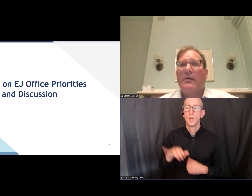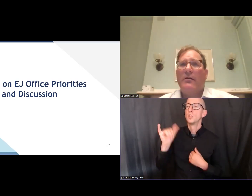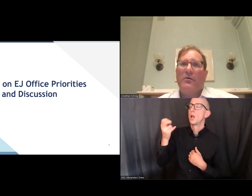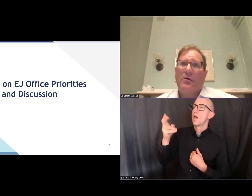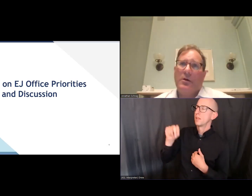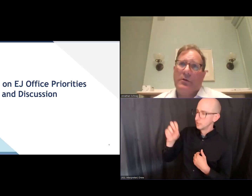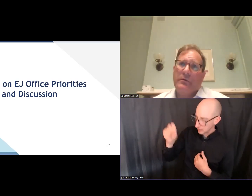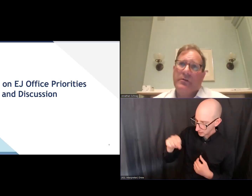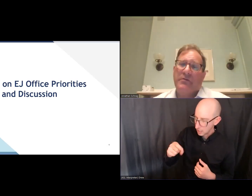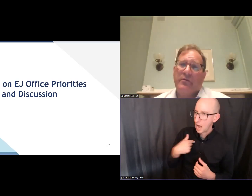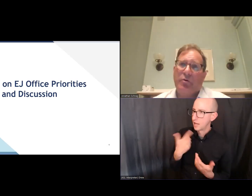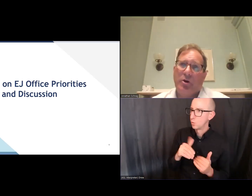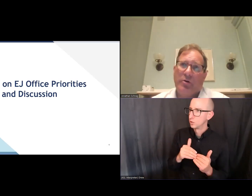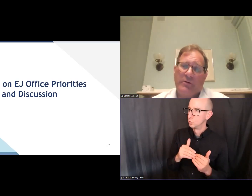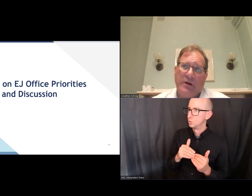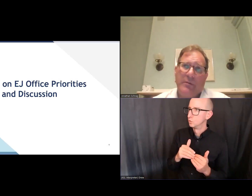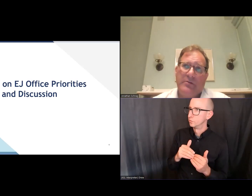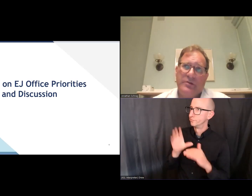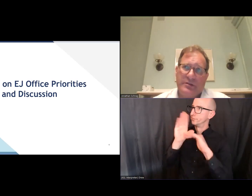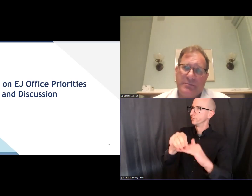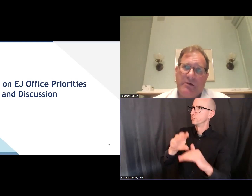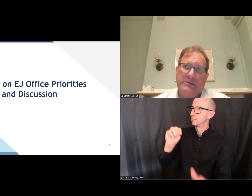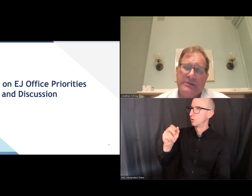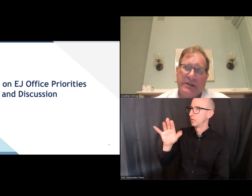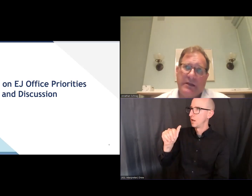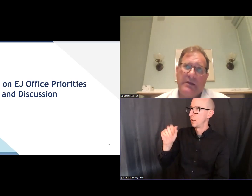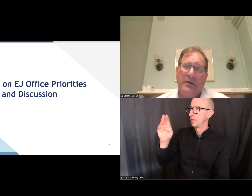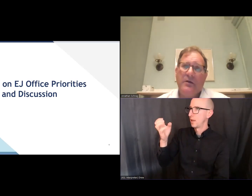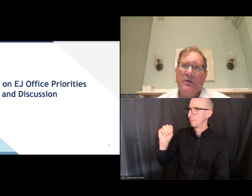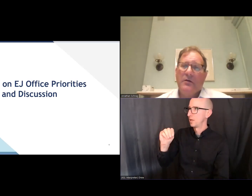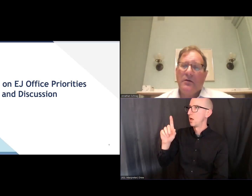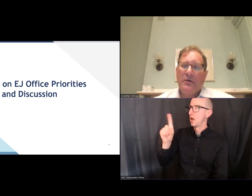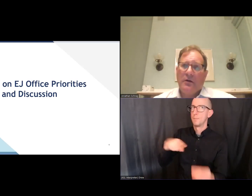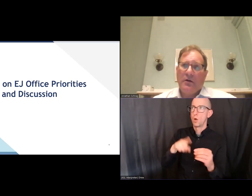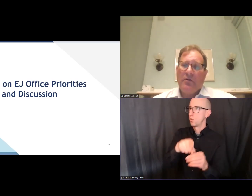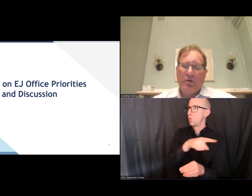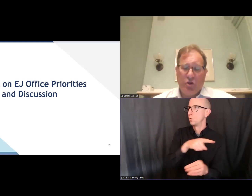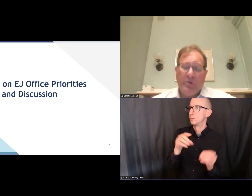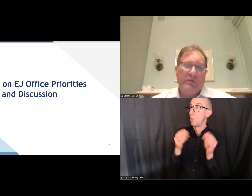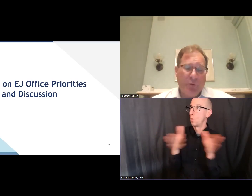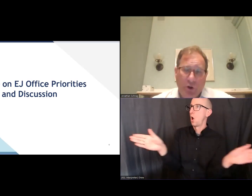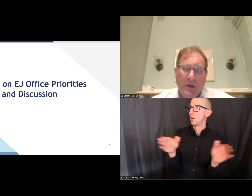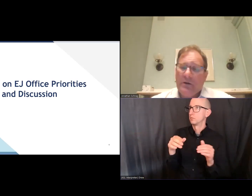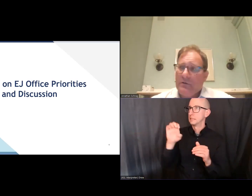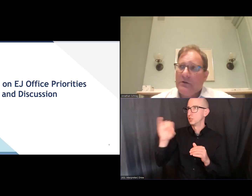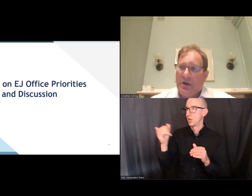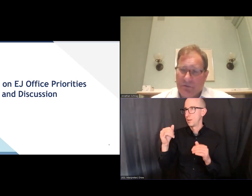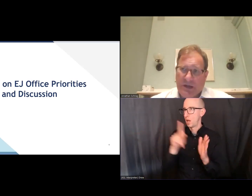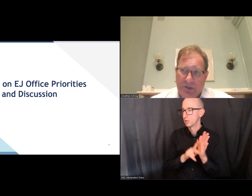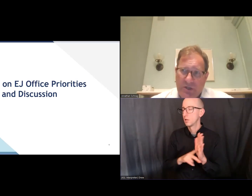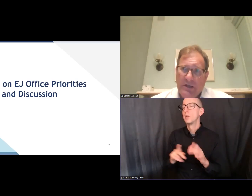Maria Belen on some of those broader environmental justice policies. I think the cumulative